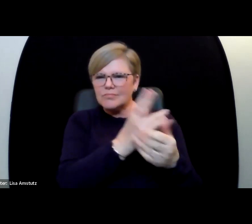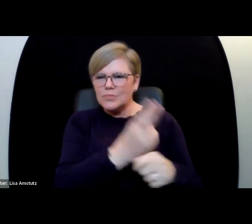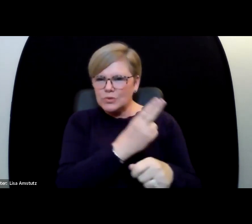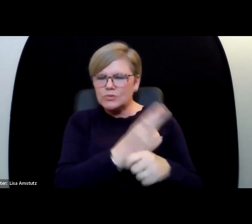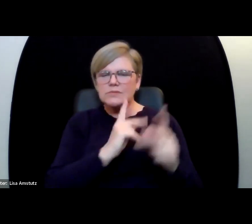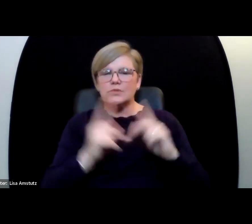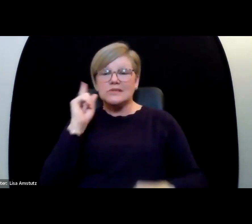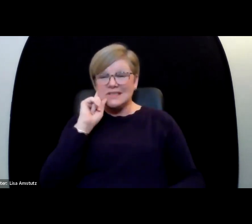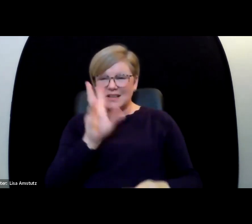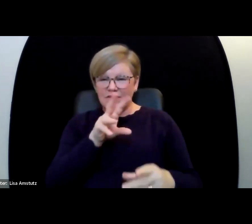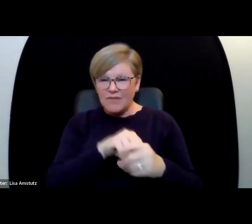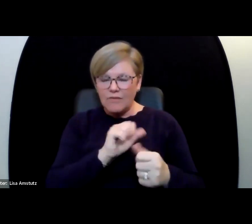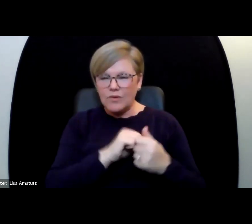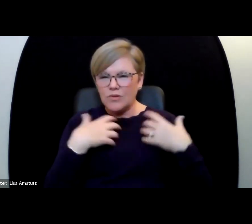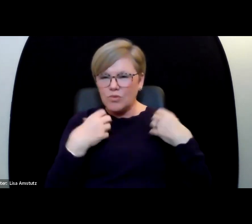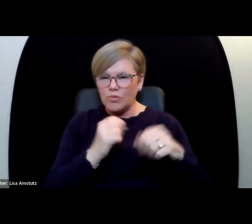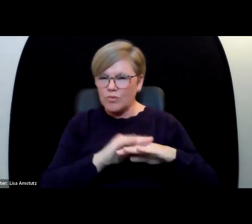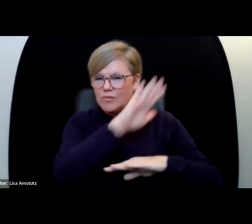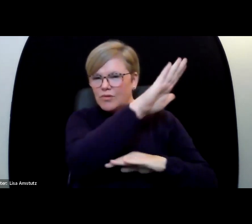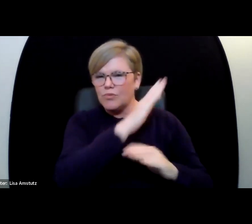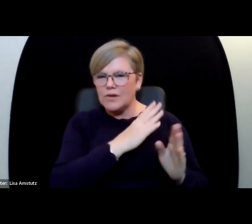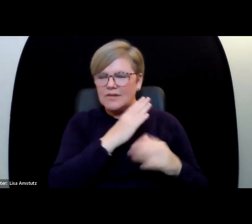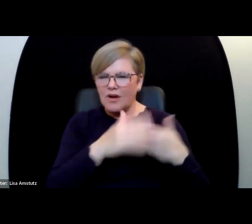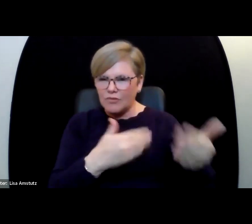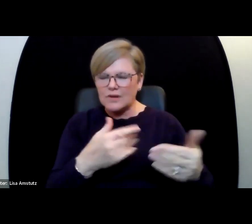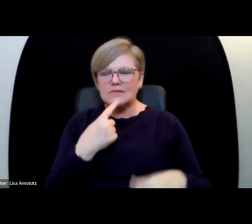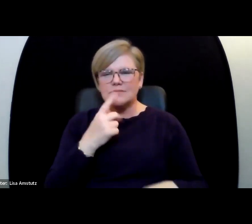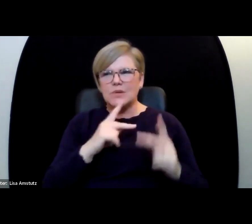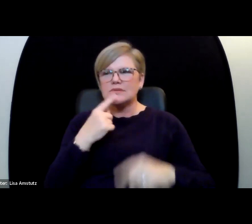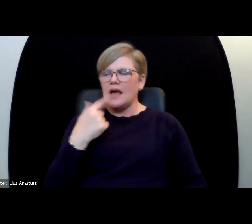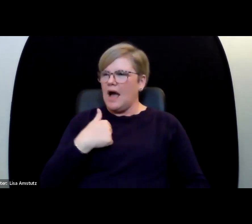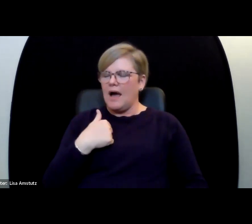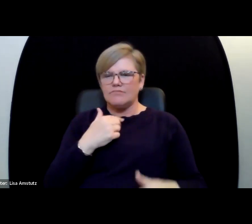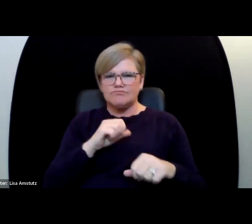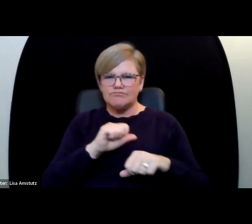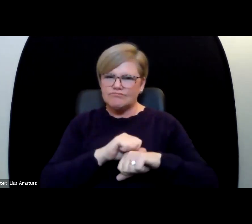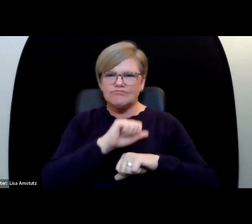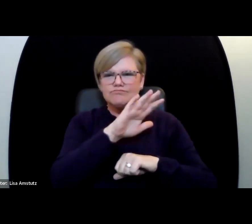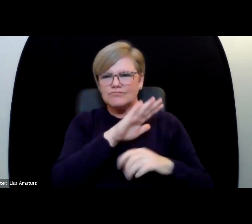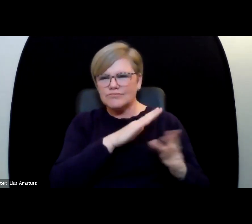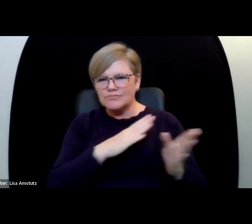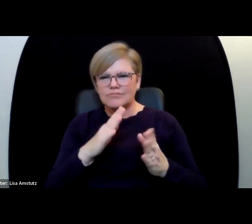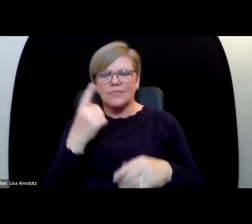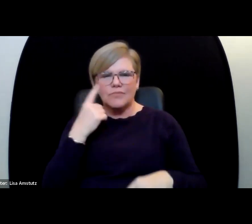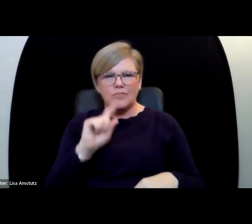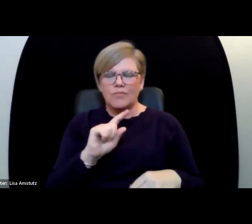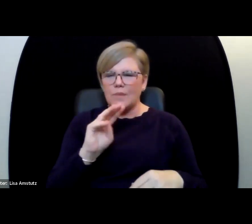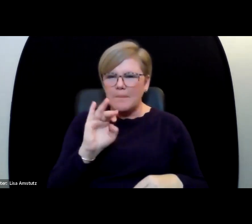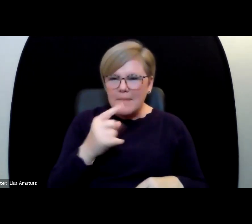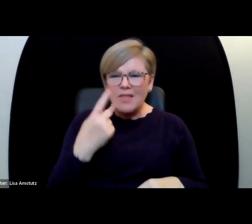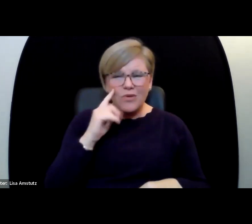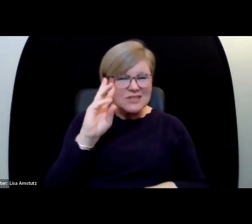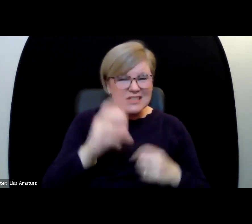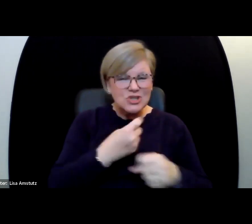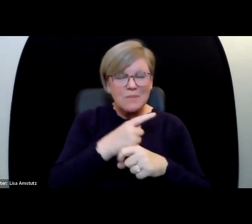part of recovery. There are people who would say to you, I've been in recovery 6 years for methamphetamine, but I still smoke weed. Is